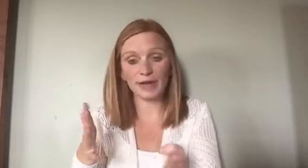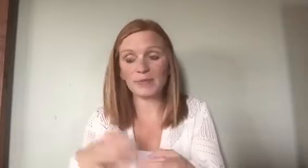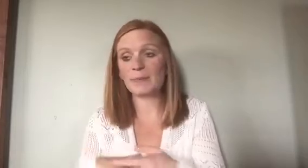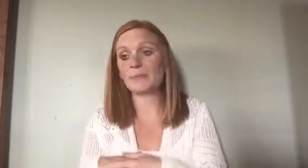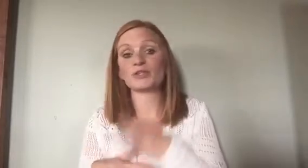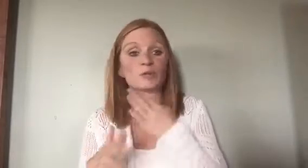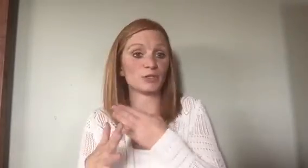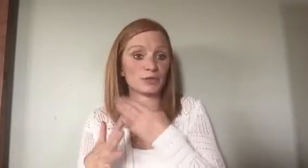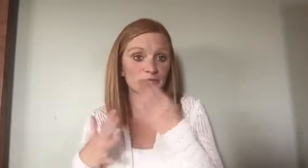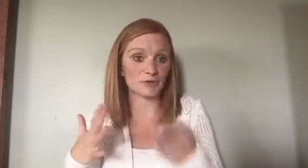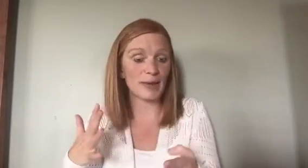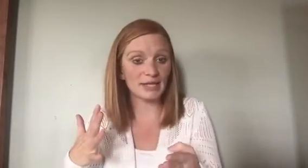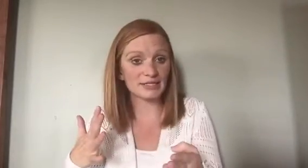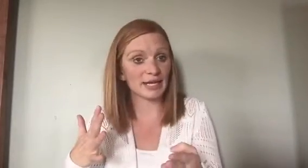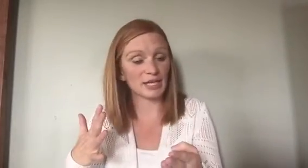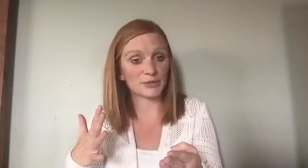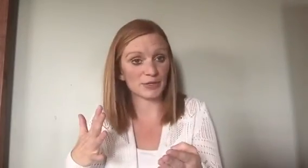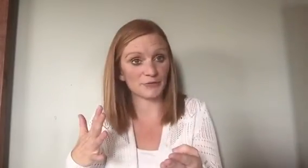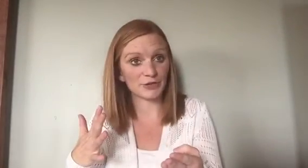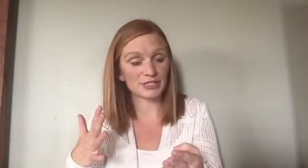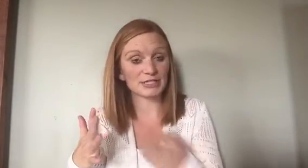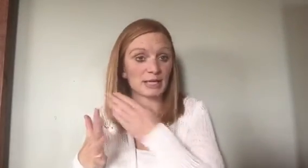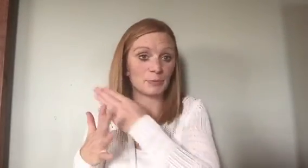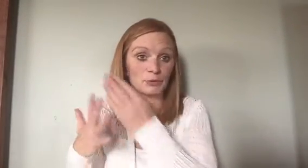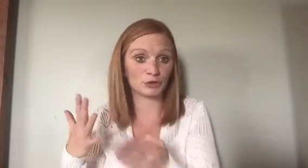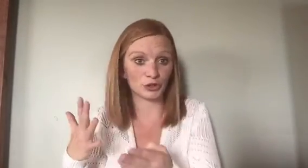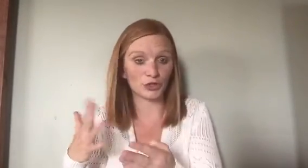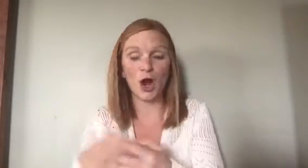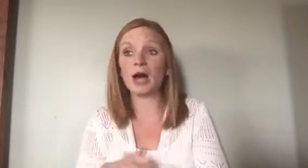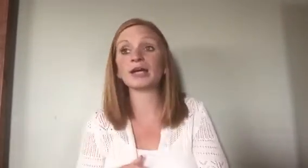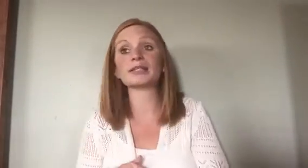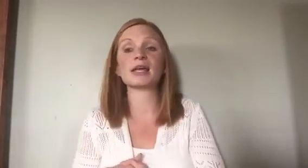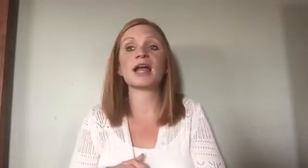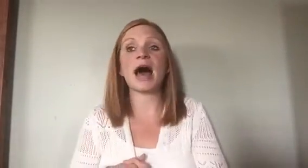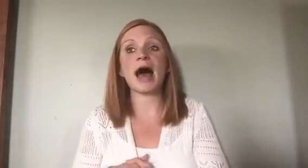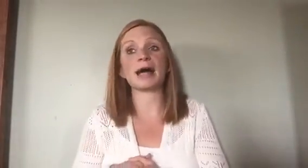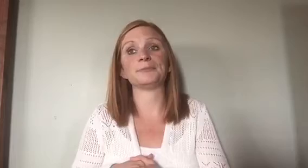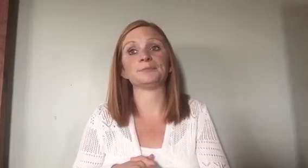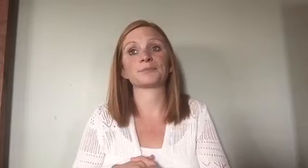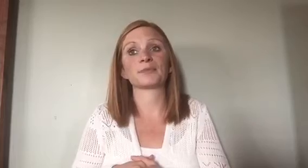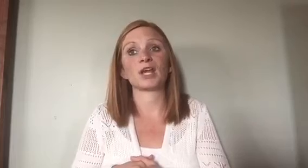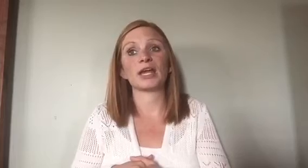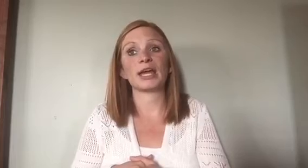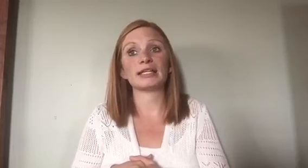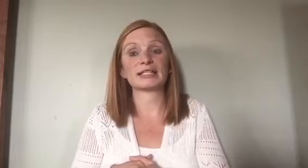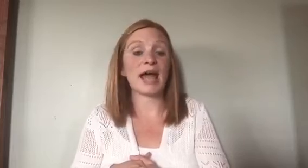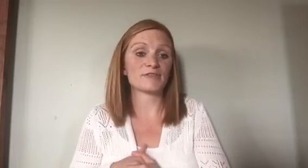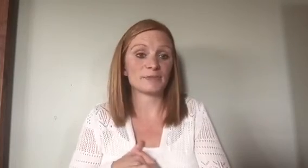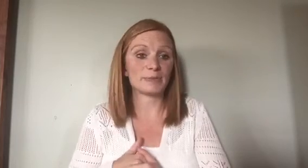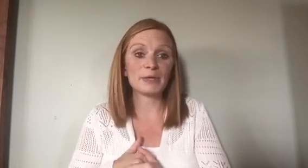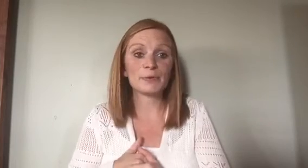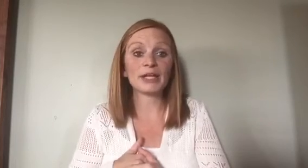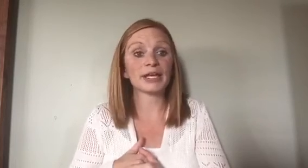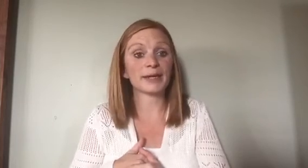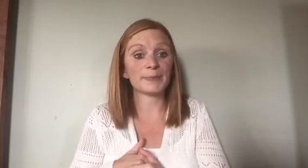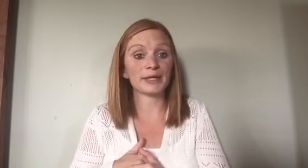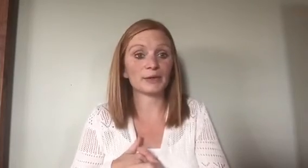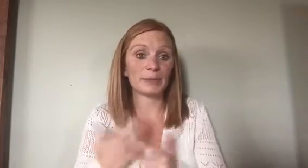family members. You can use this for pets like I used in the first example, your dogs. It does not have to be people. It can be people